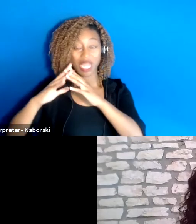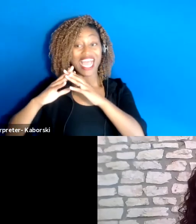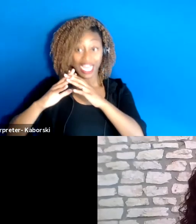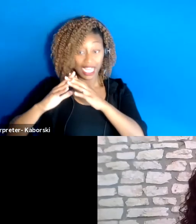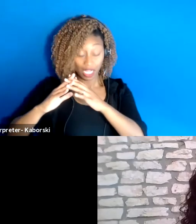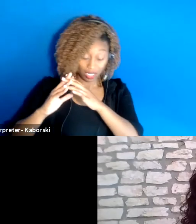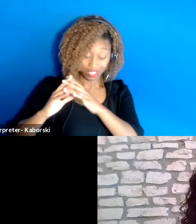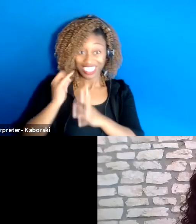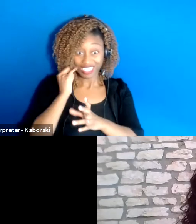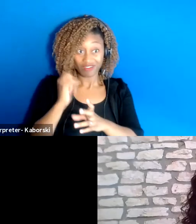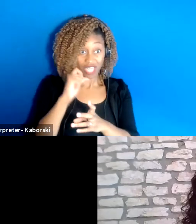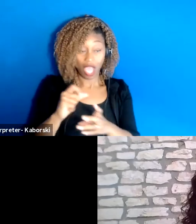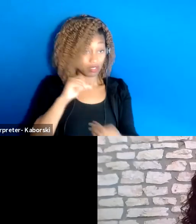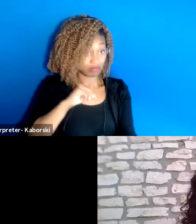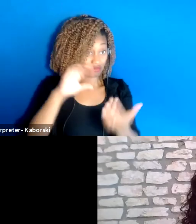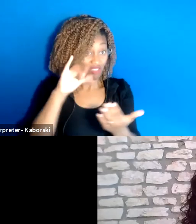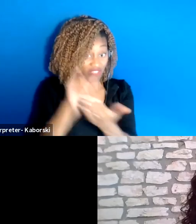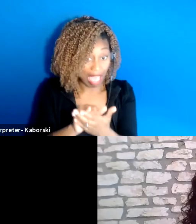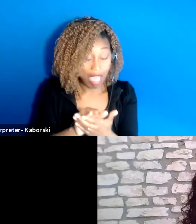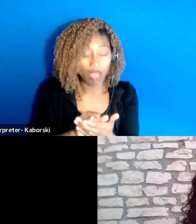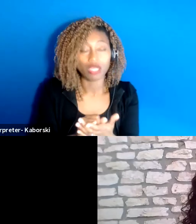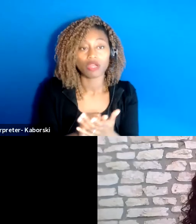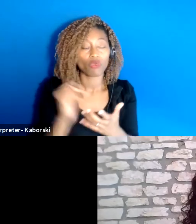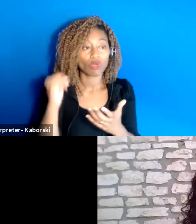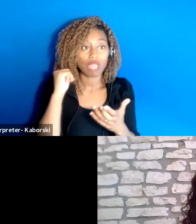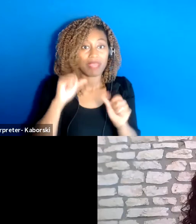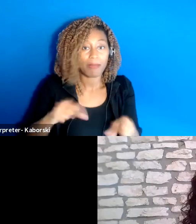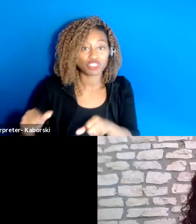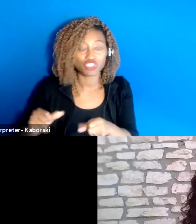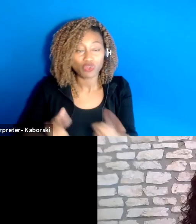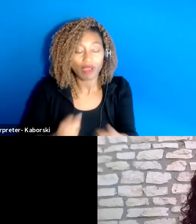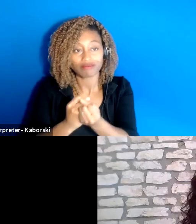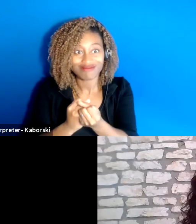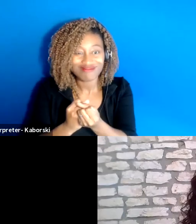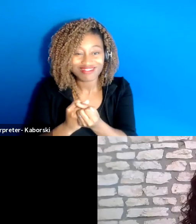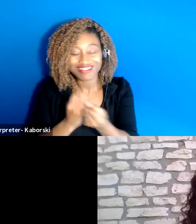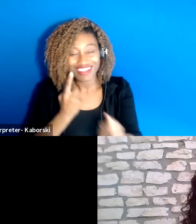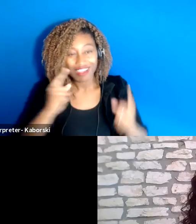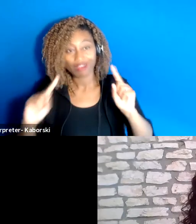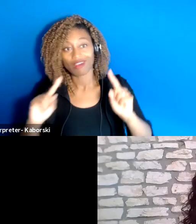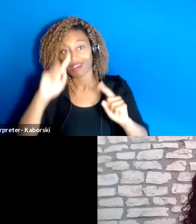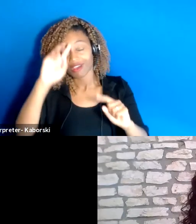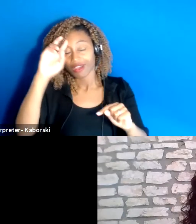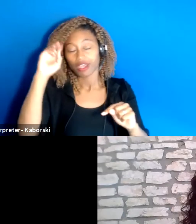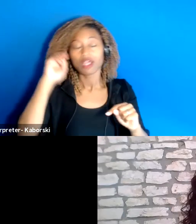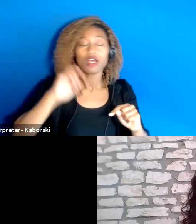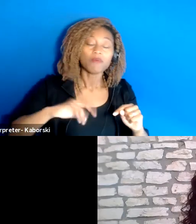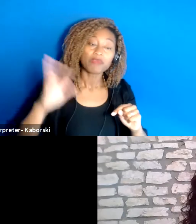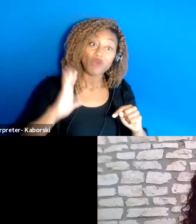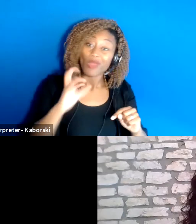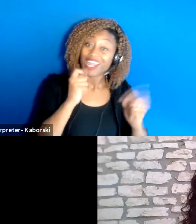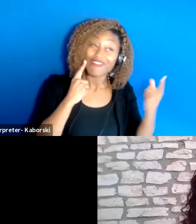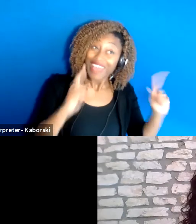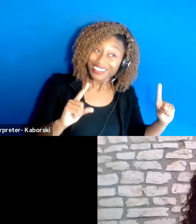it wasn't for the fact that we saw, we weren't that effective the way we were structured, we wouldn't be able to engage in some